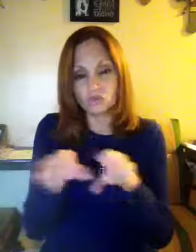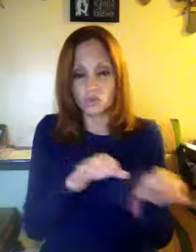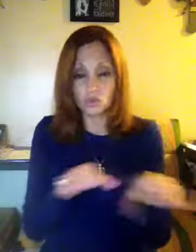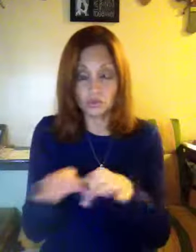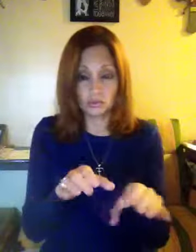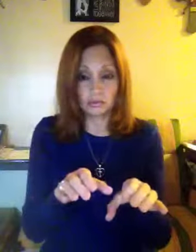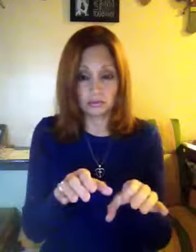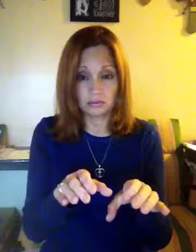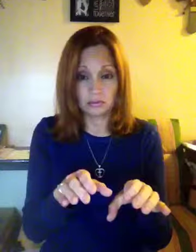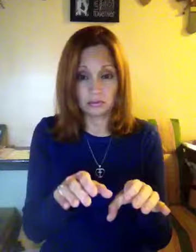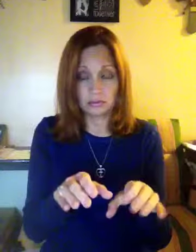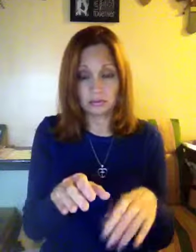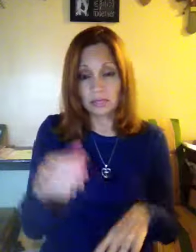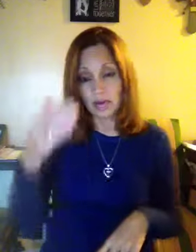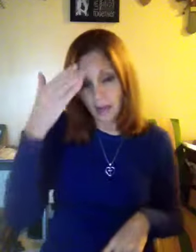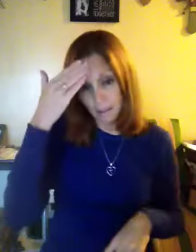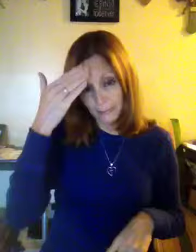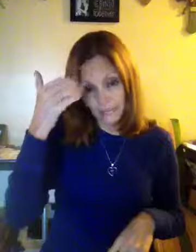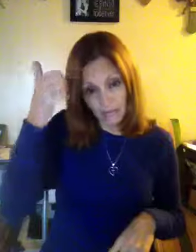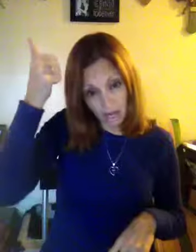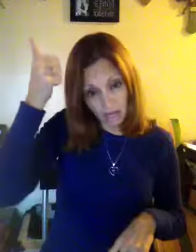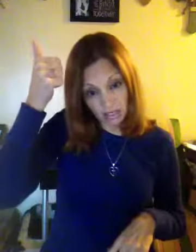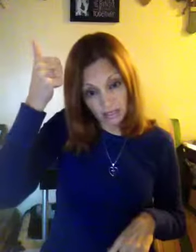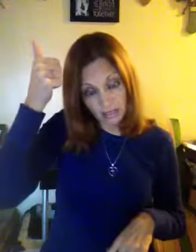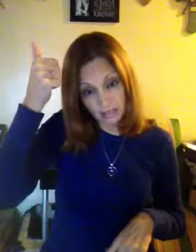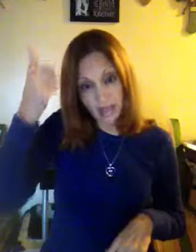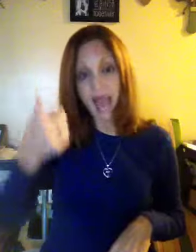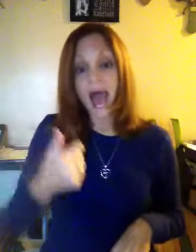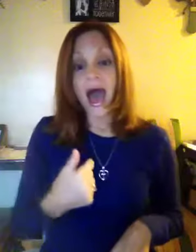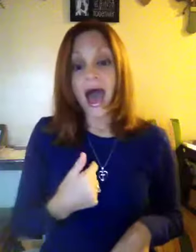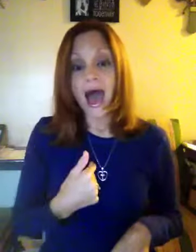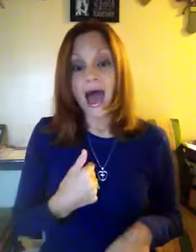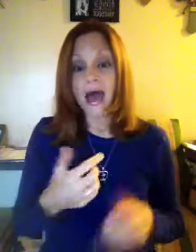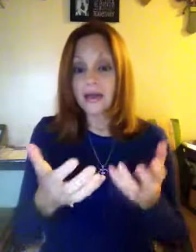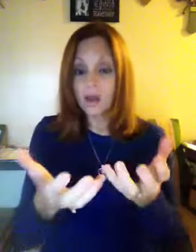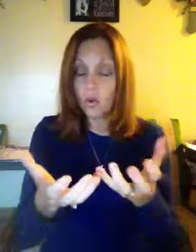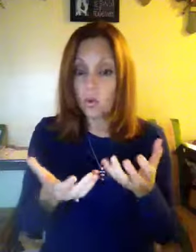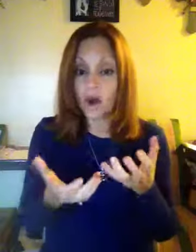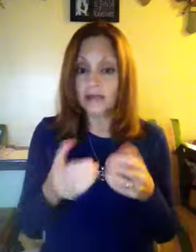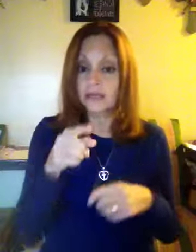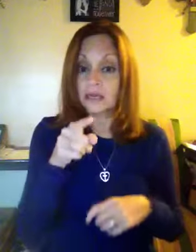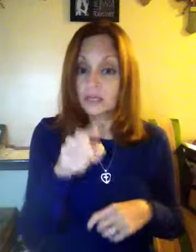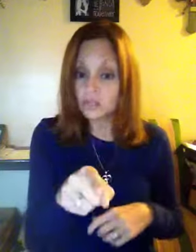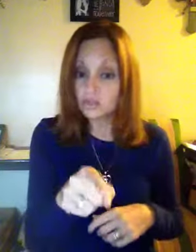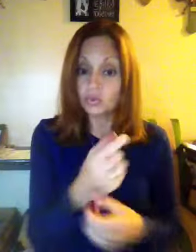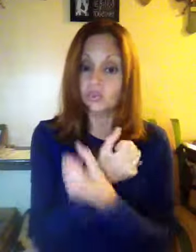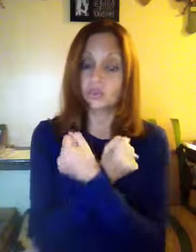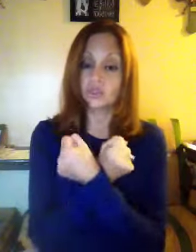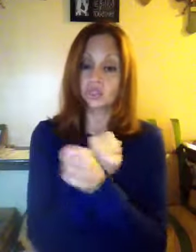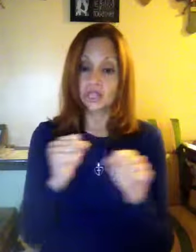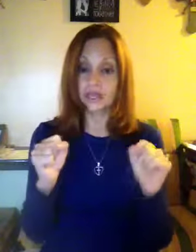do because I want you safe.